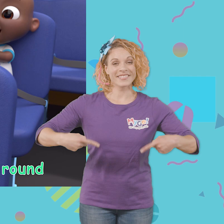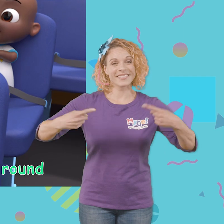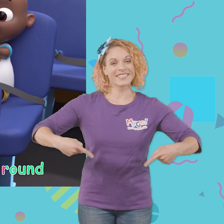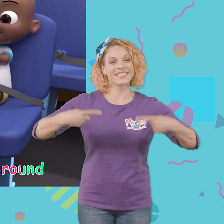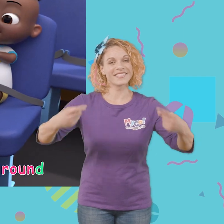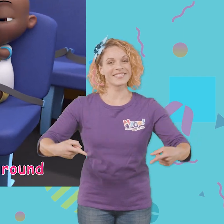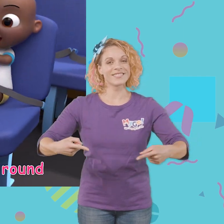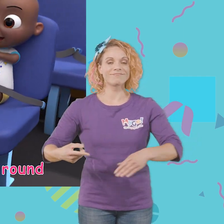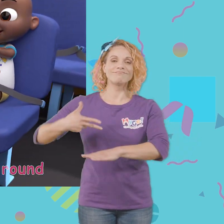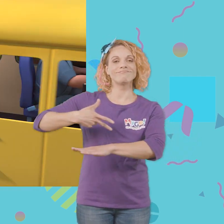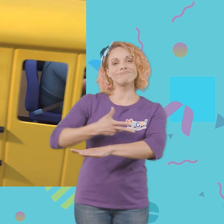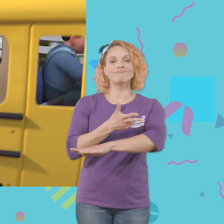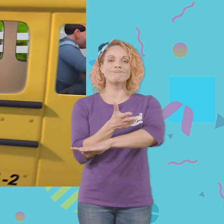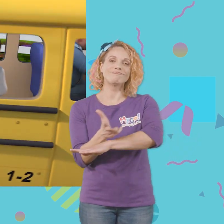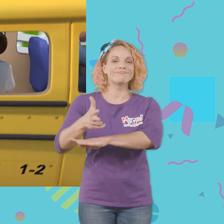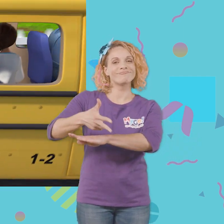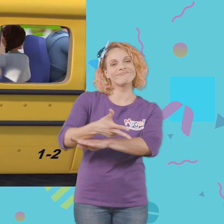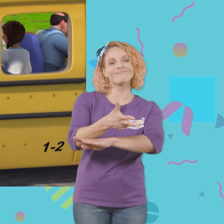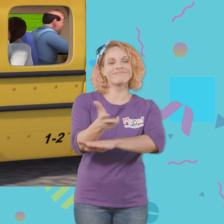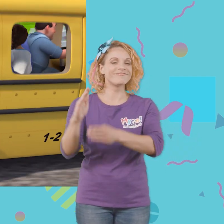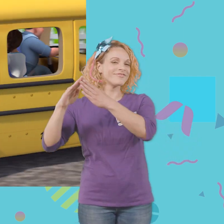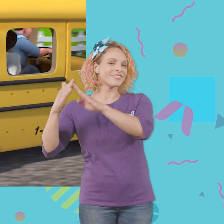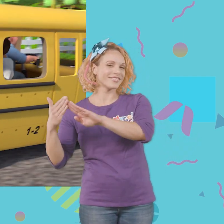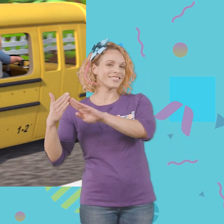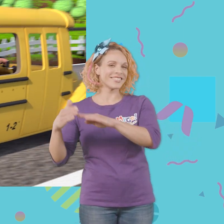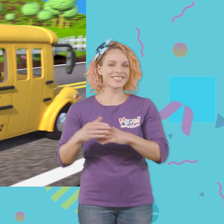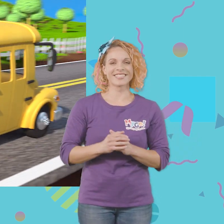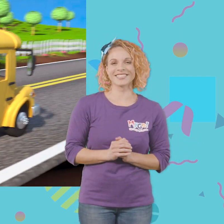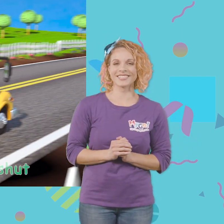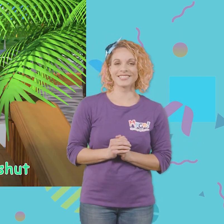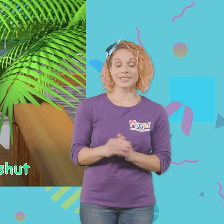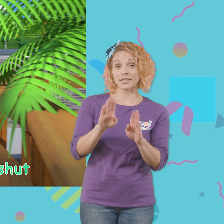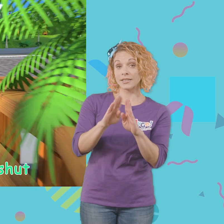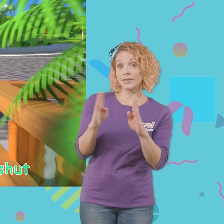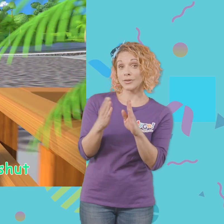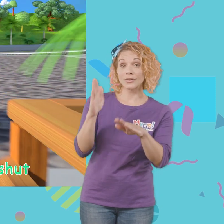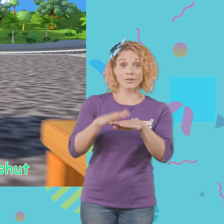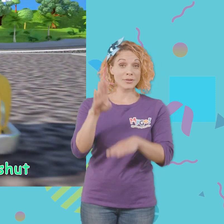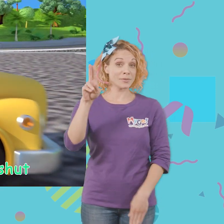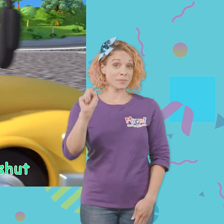Yeah.